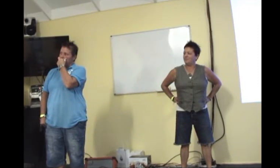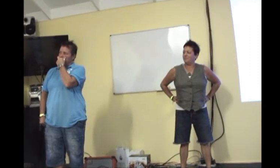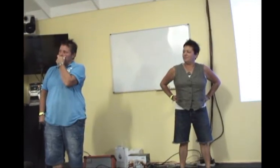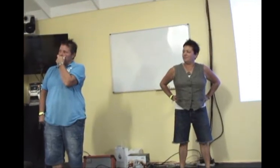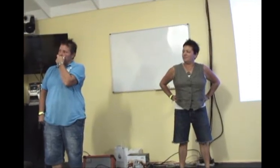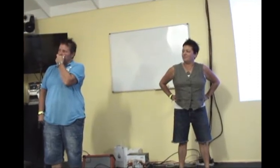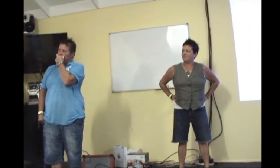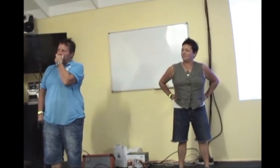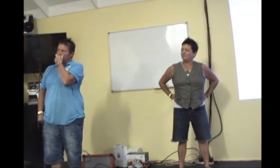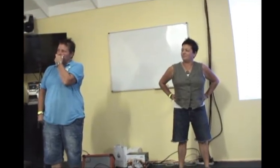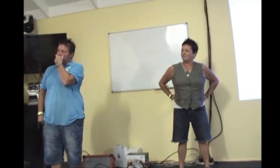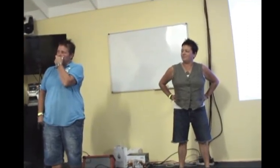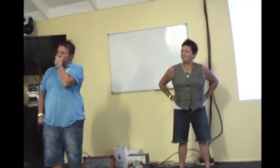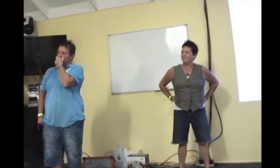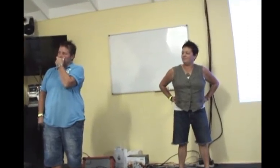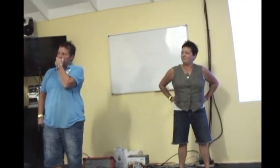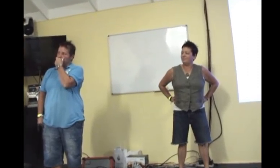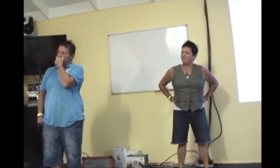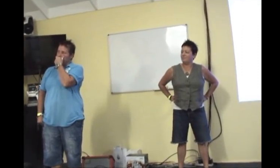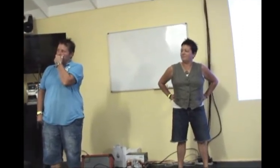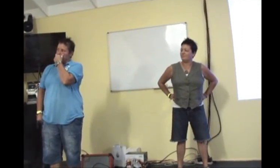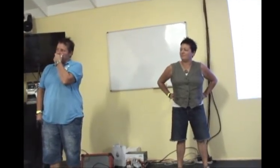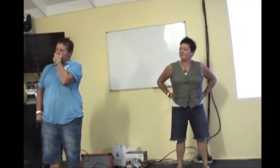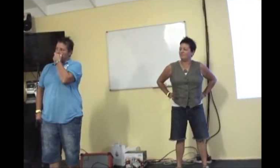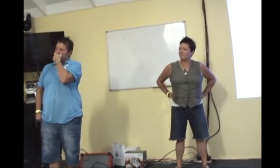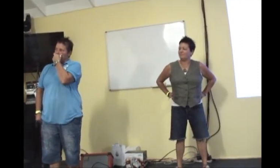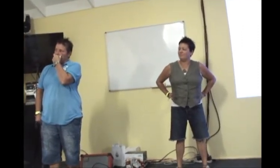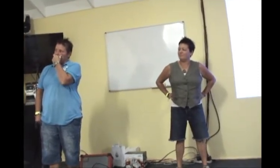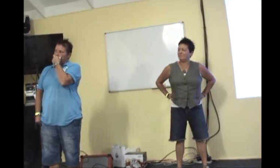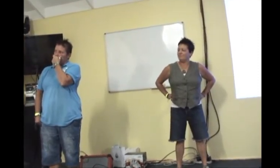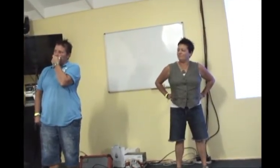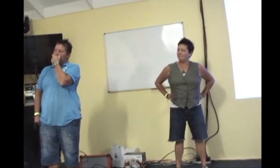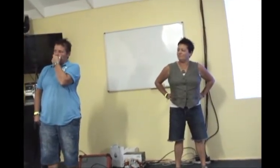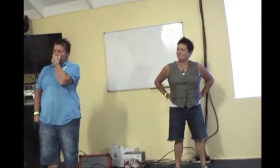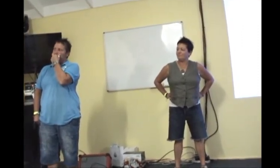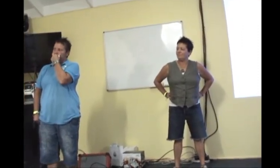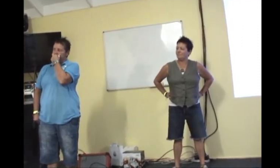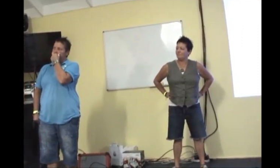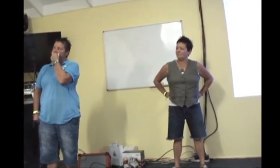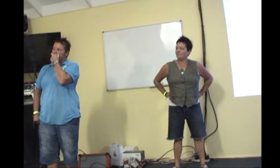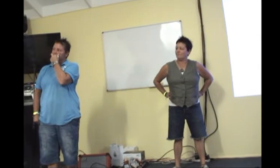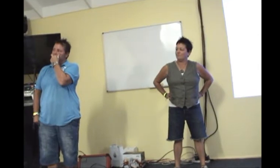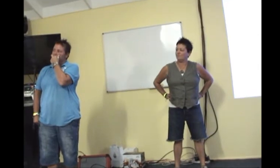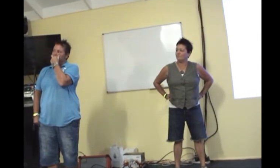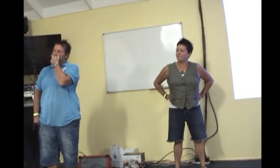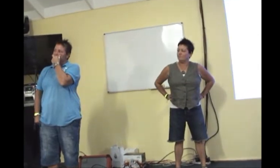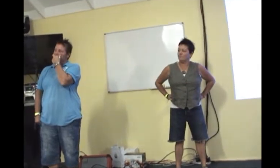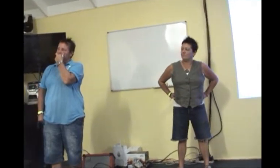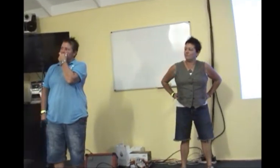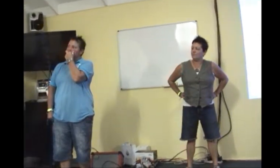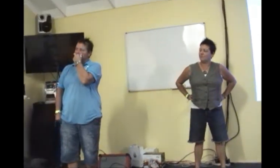it is that she told me, and she'd be like getting on me all the time. And then my son walks in on us one day and he